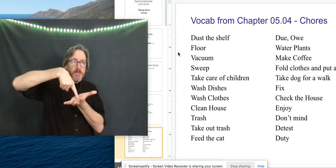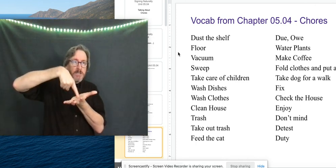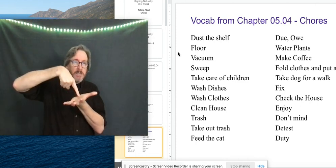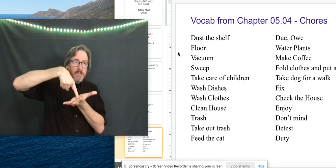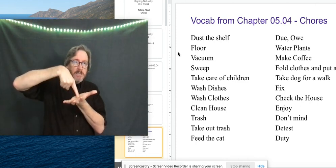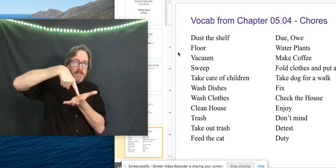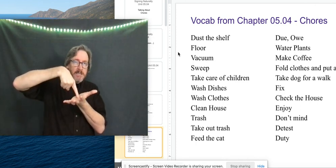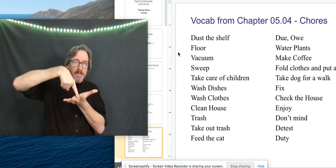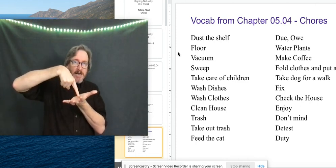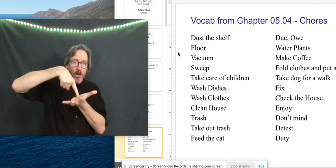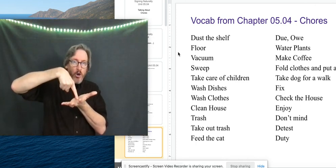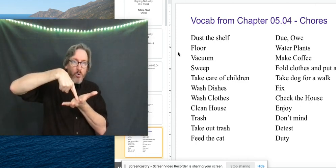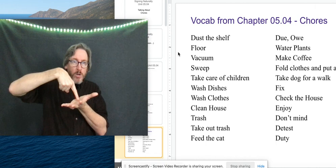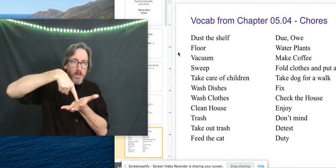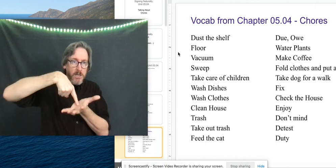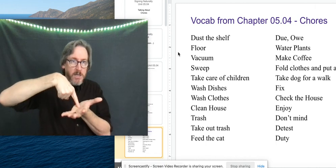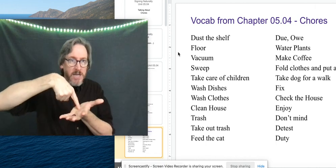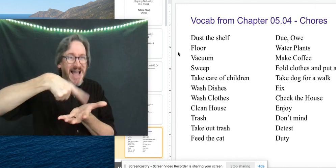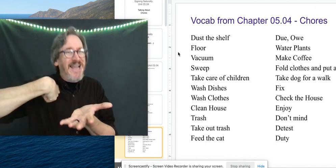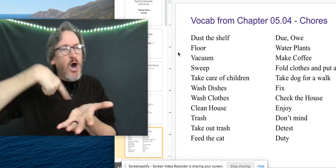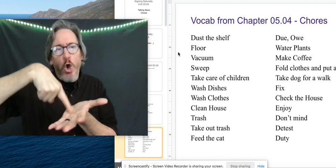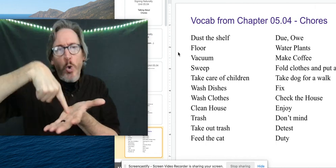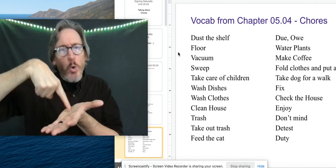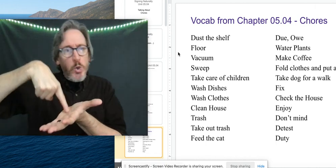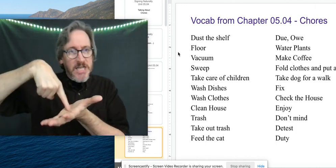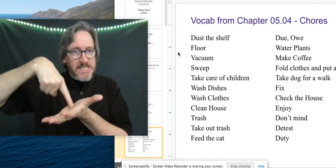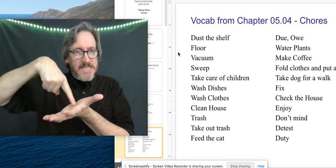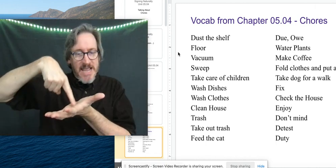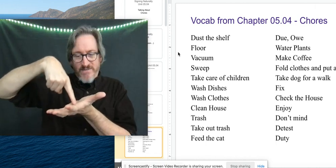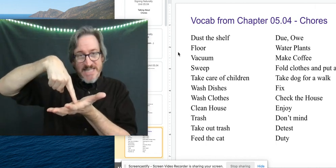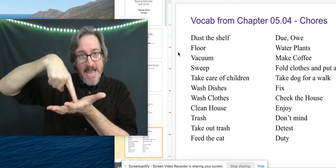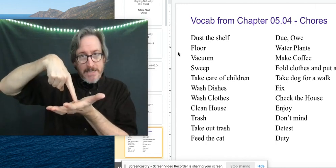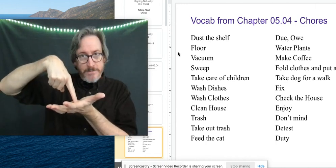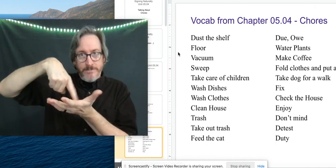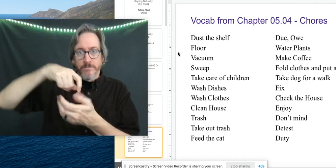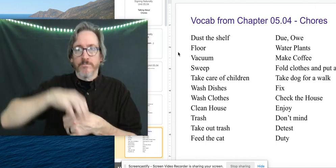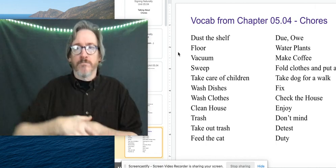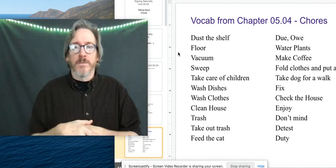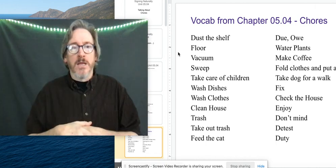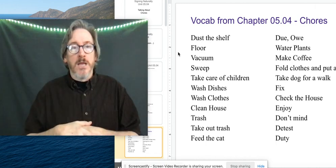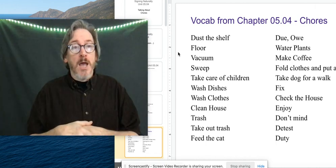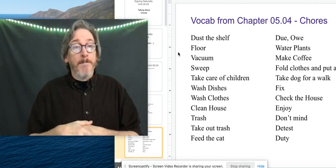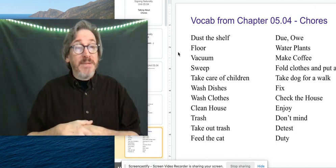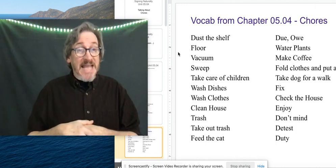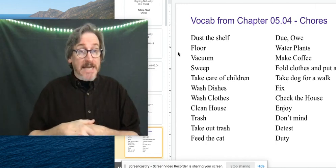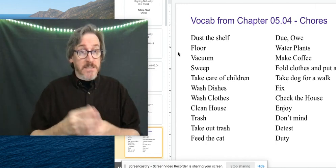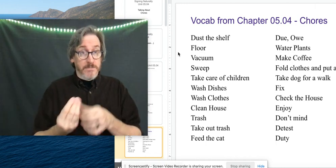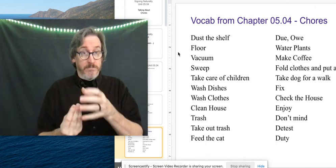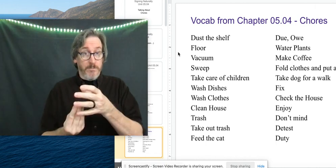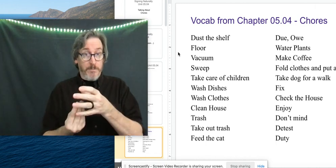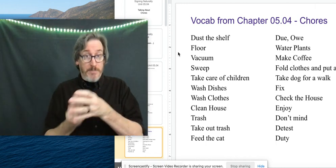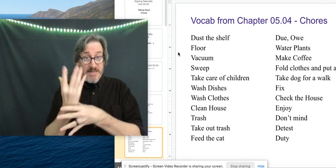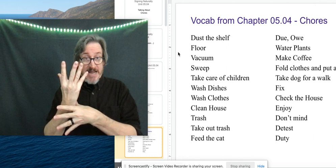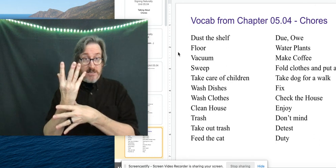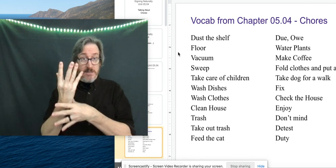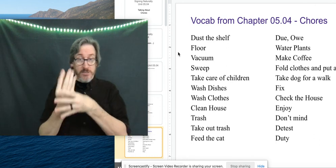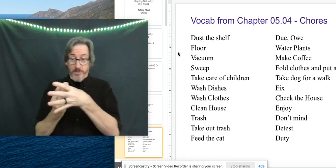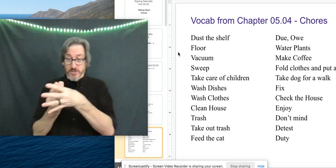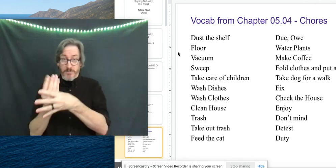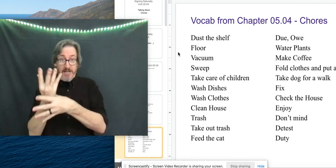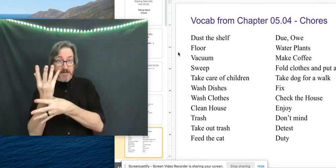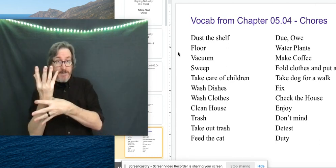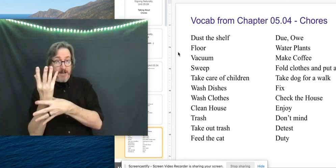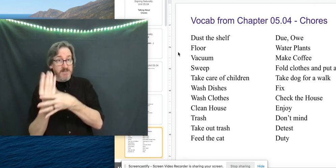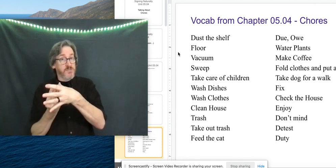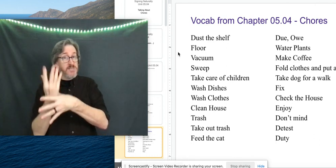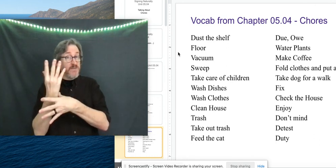due and owe, I owe this. I have a debt. Plant. So here's